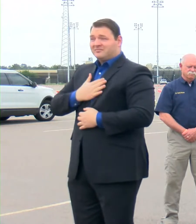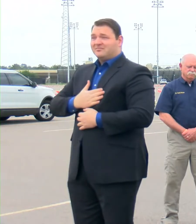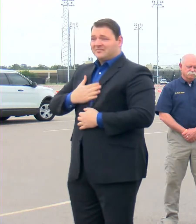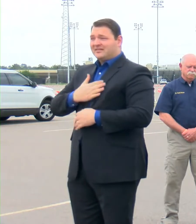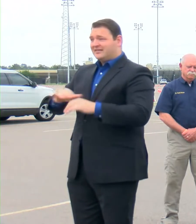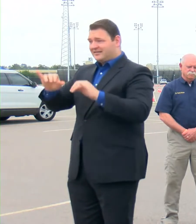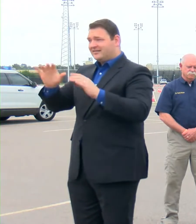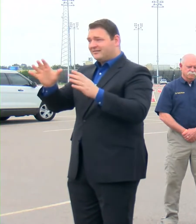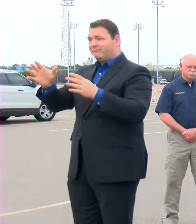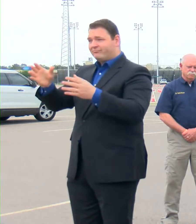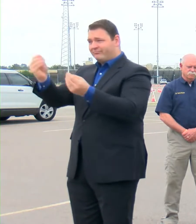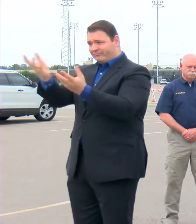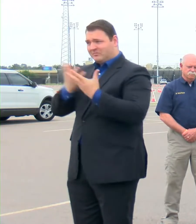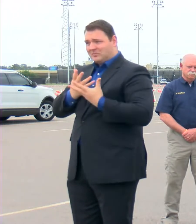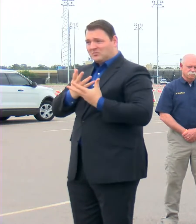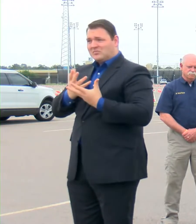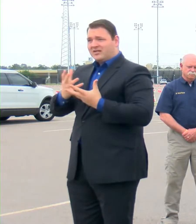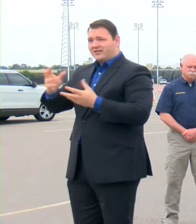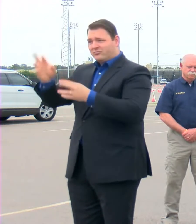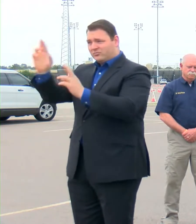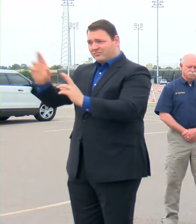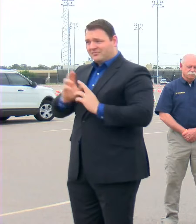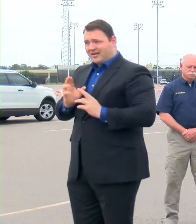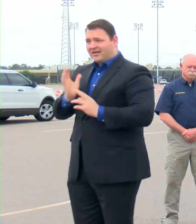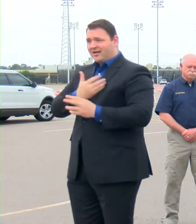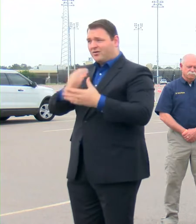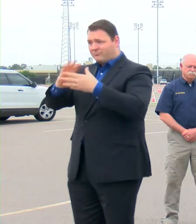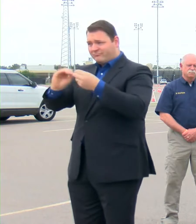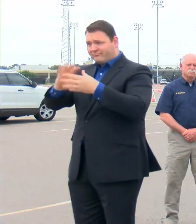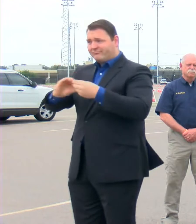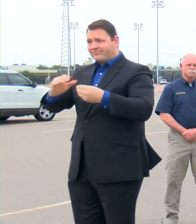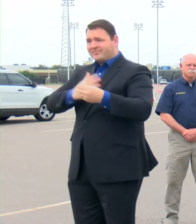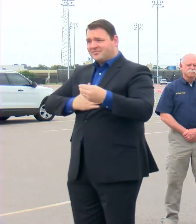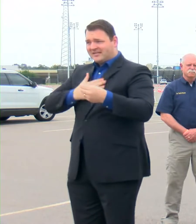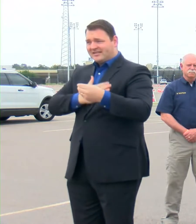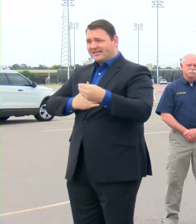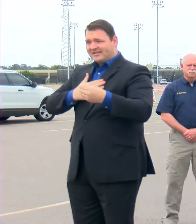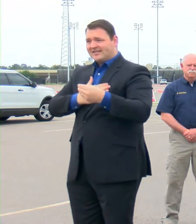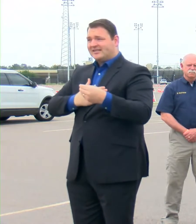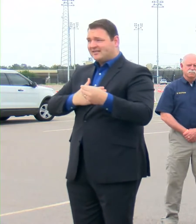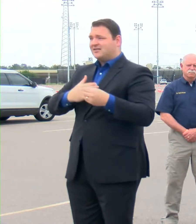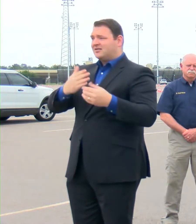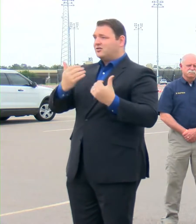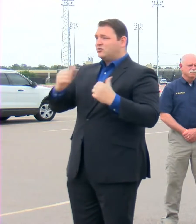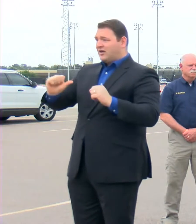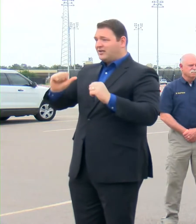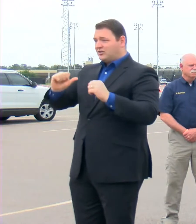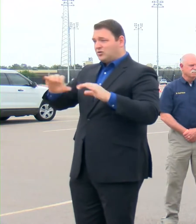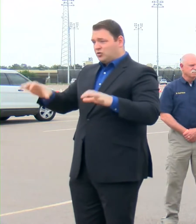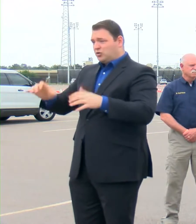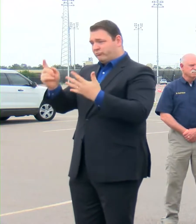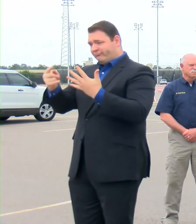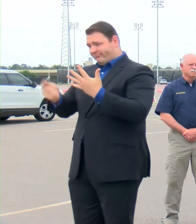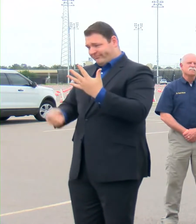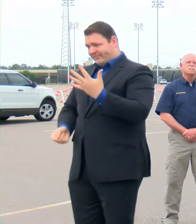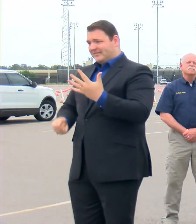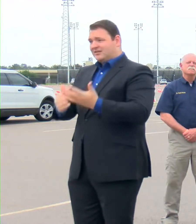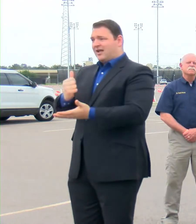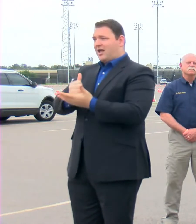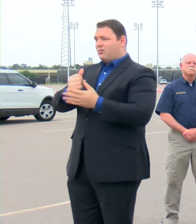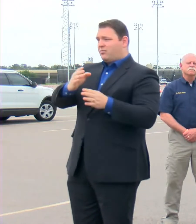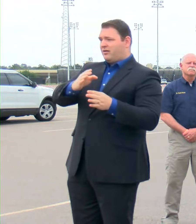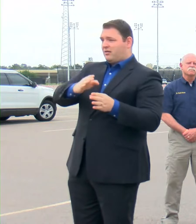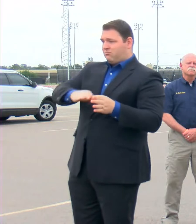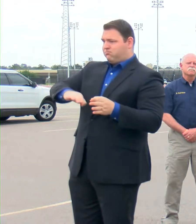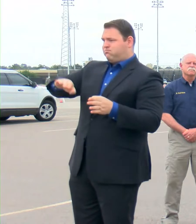the demand, but if we don't do anything to flatten that curve, as the term has been used, then we are